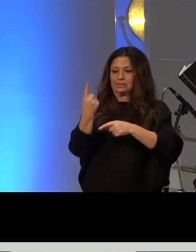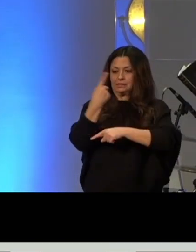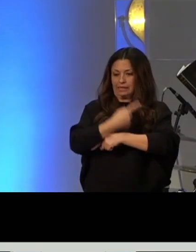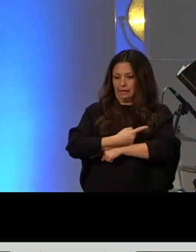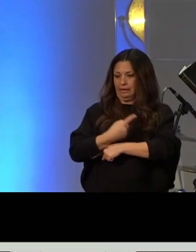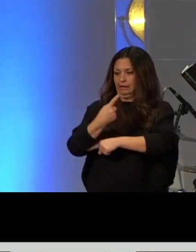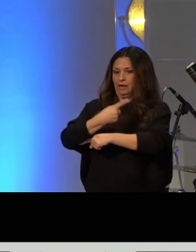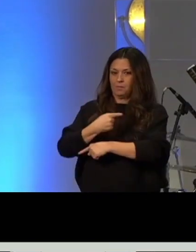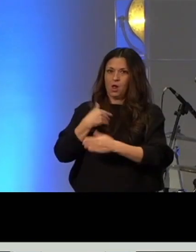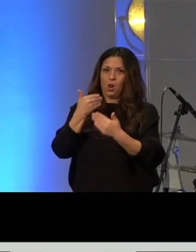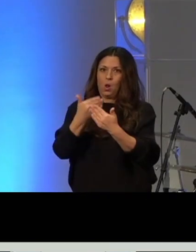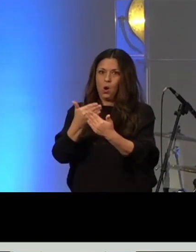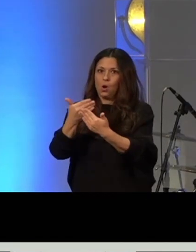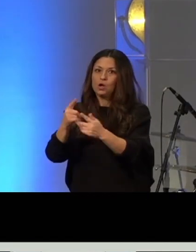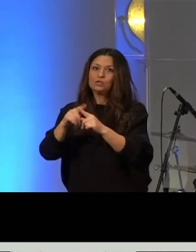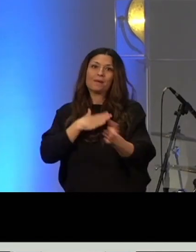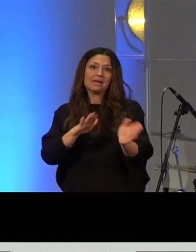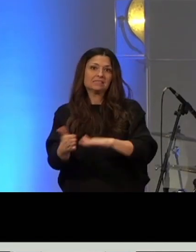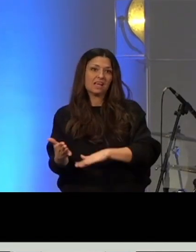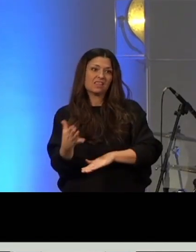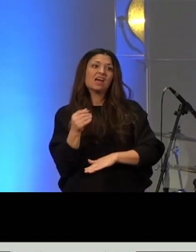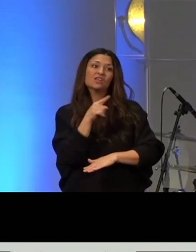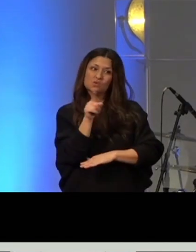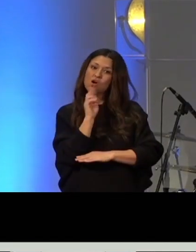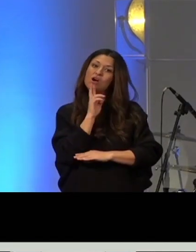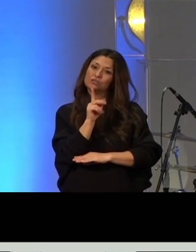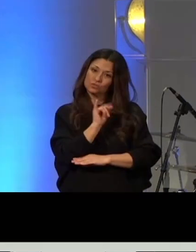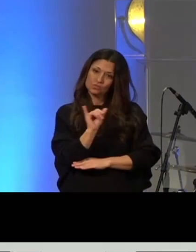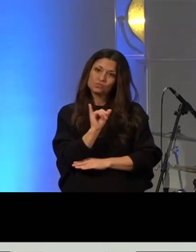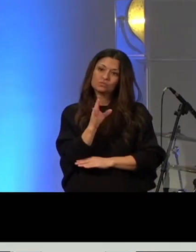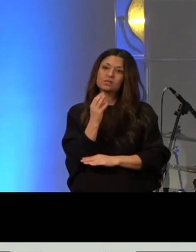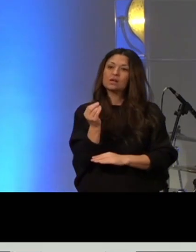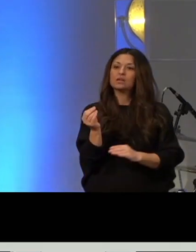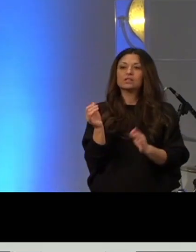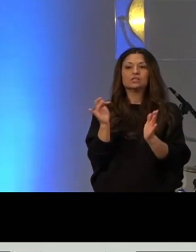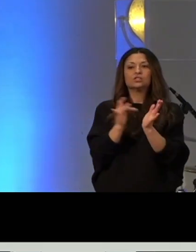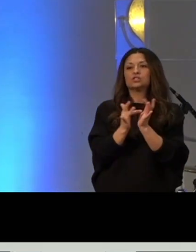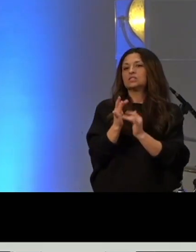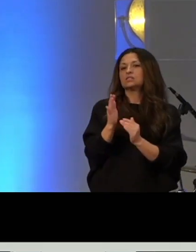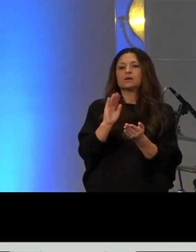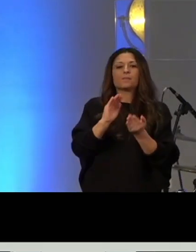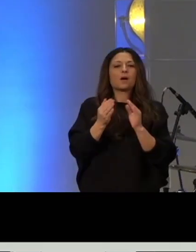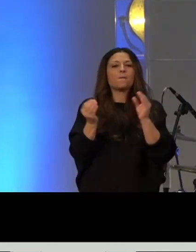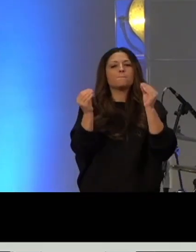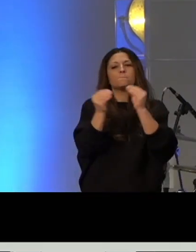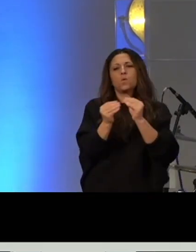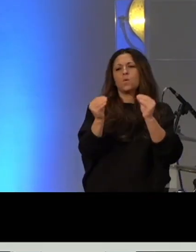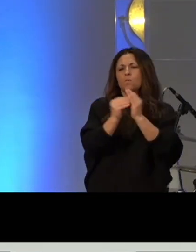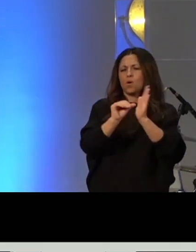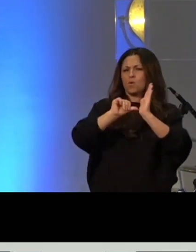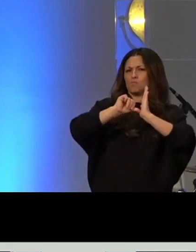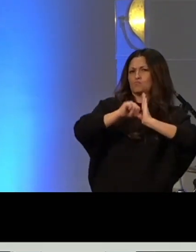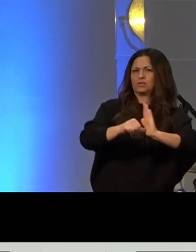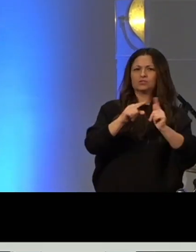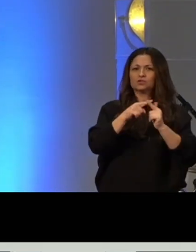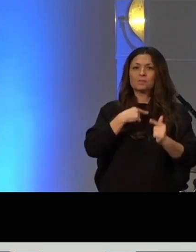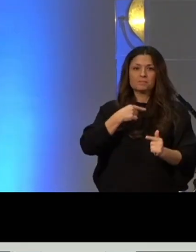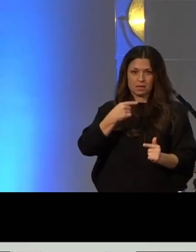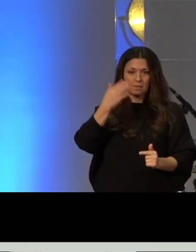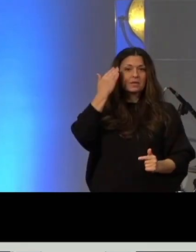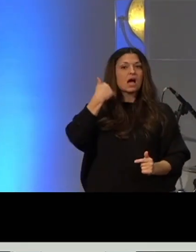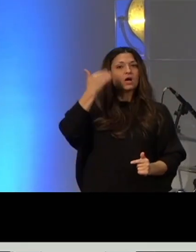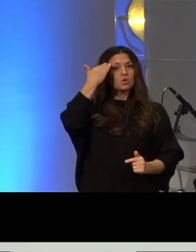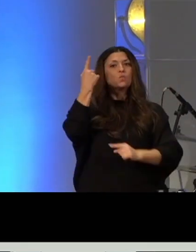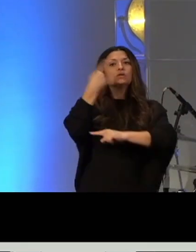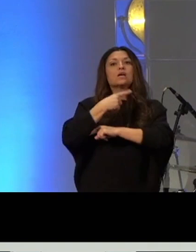are too. And Jesus becomes more and more impressive to me because I'm reminded we're all going to die. And when I die, I know I'm going